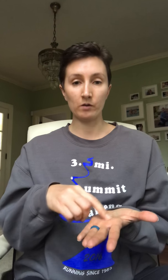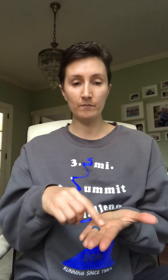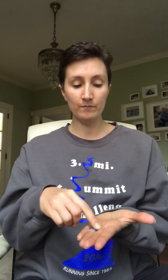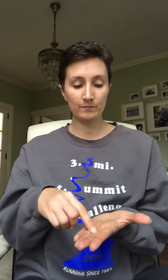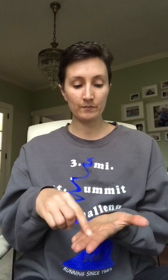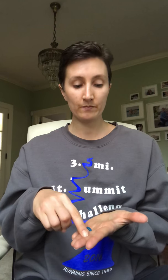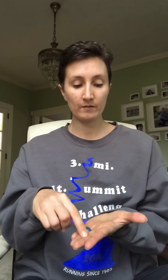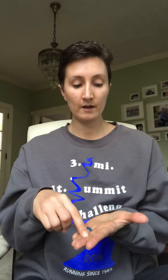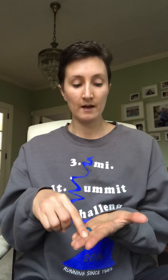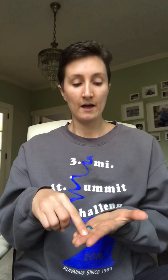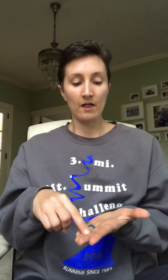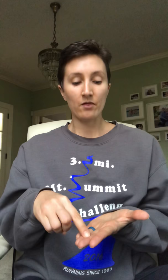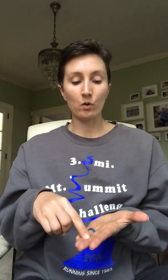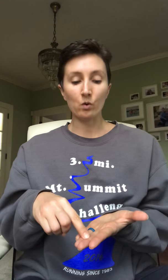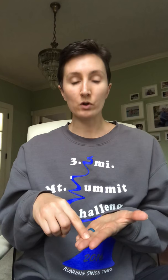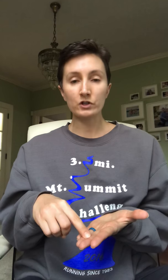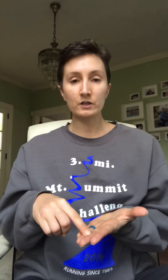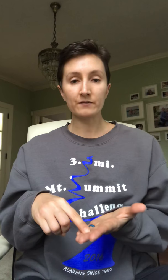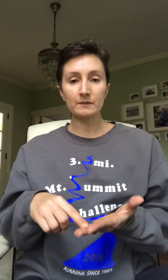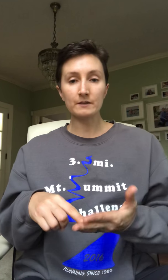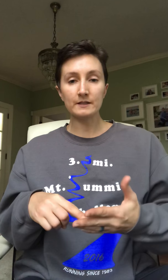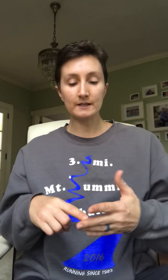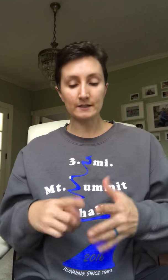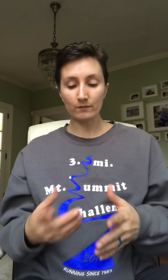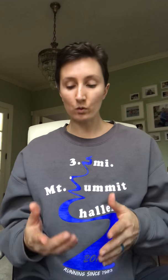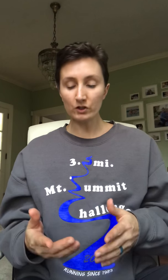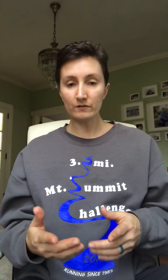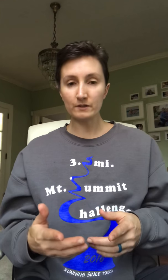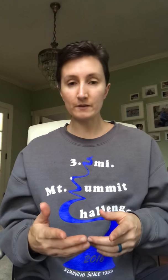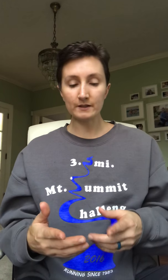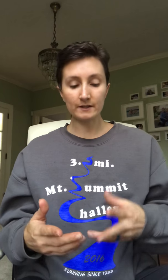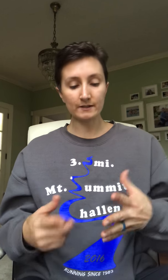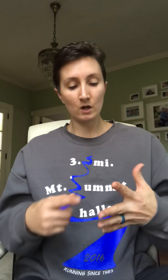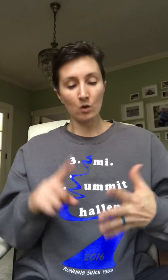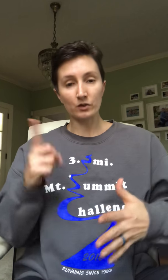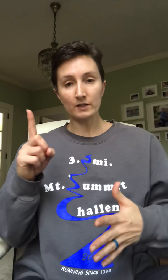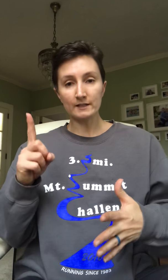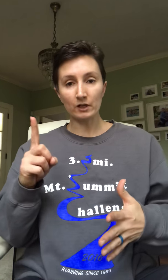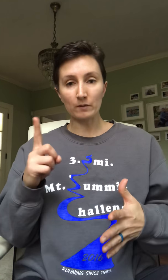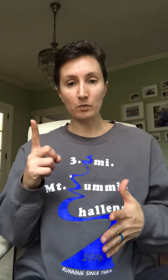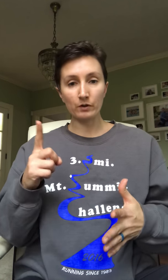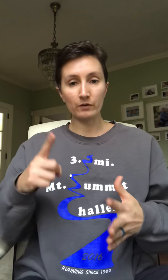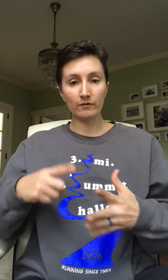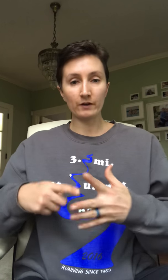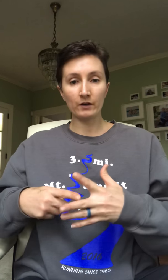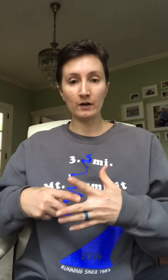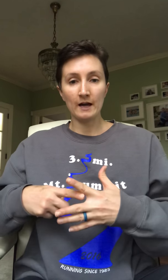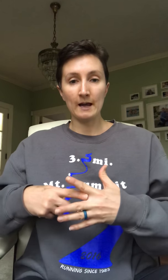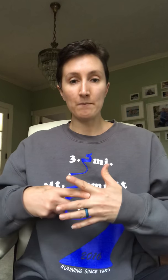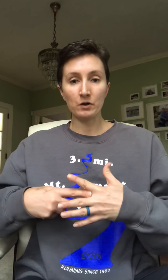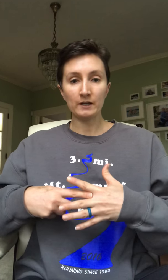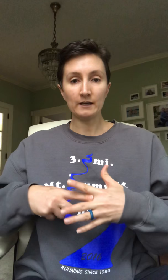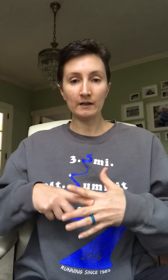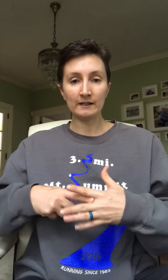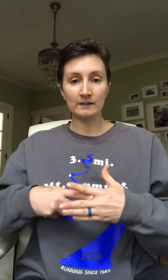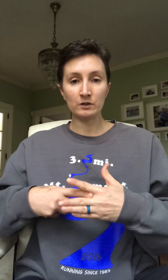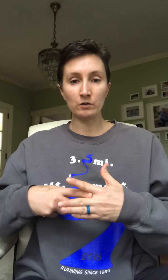palm. The Origin of Species. For Origin of Species, we're just going to take our pointer finger and put it into